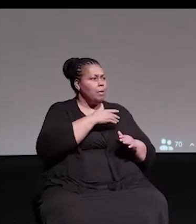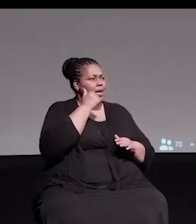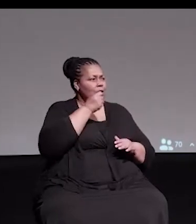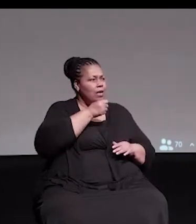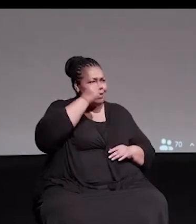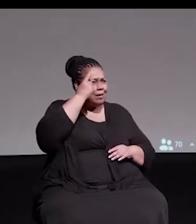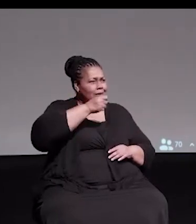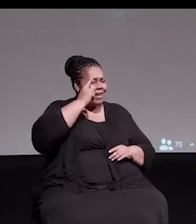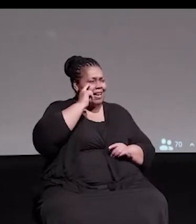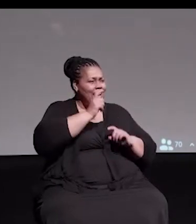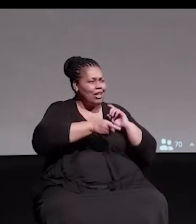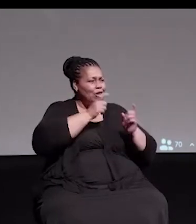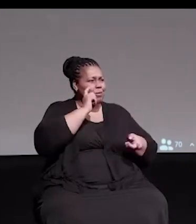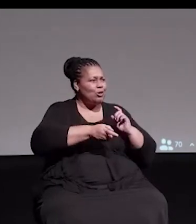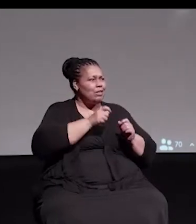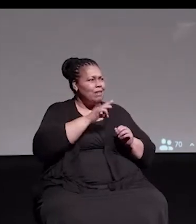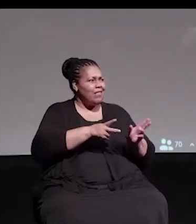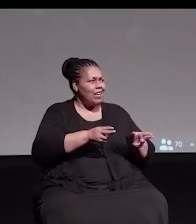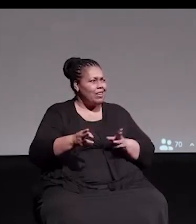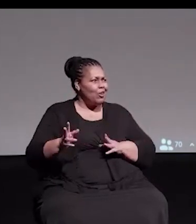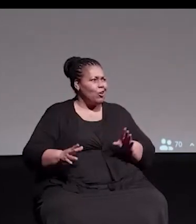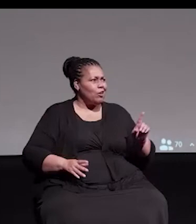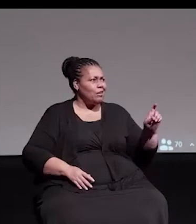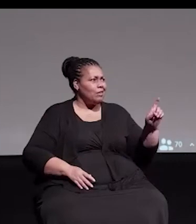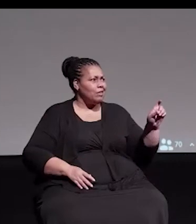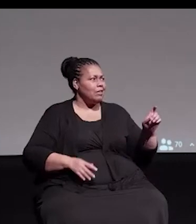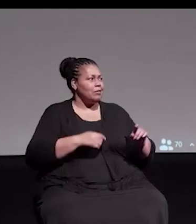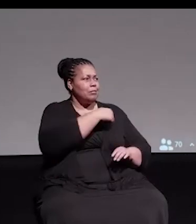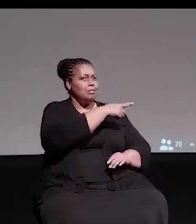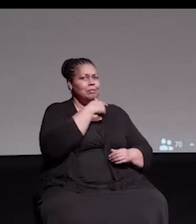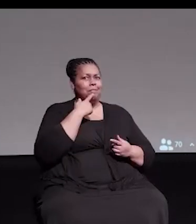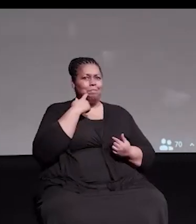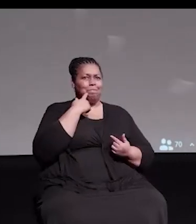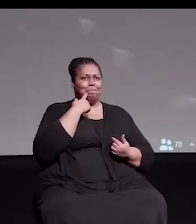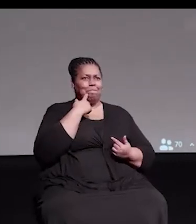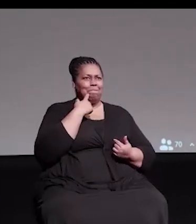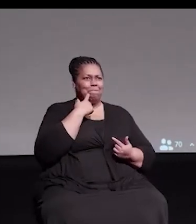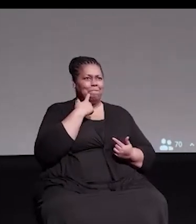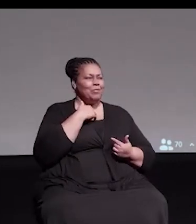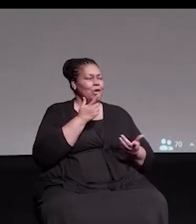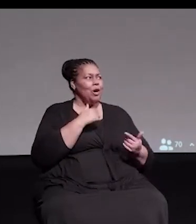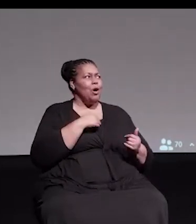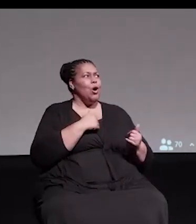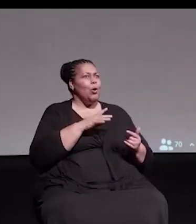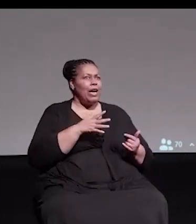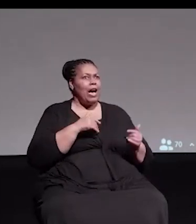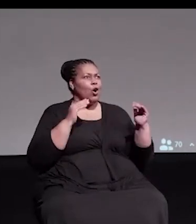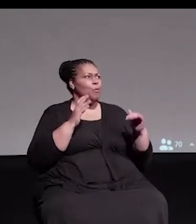the contributions of editors? I mean, kind of hope that the